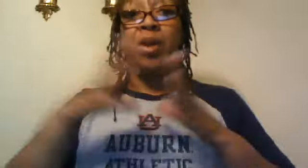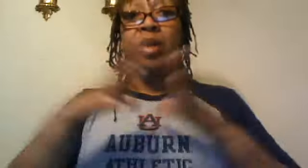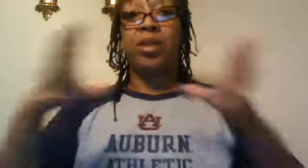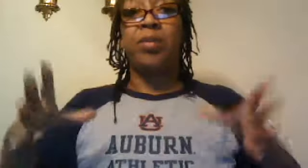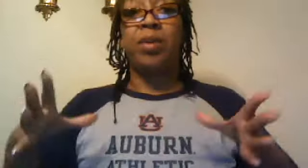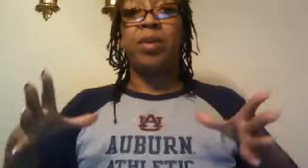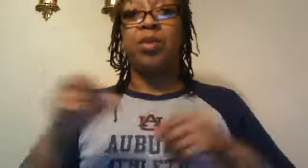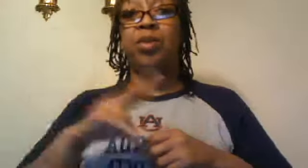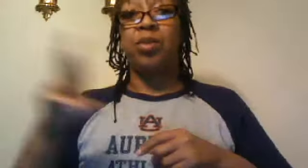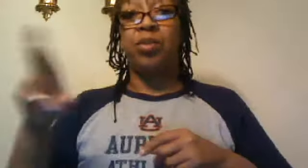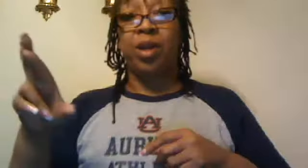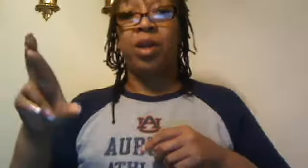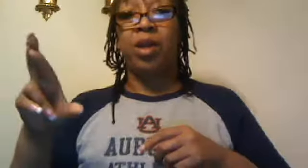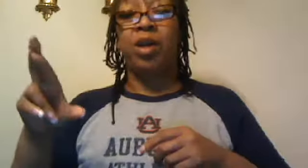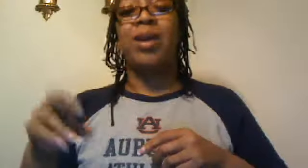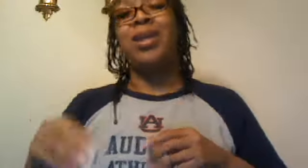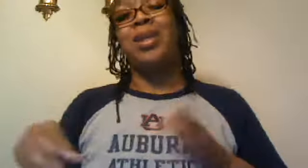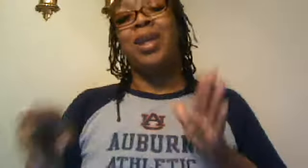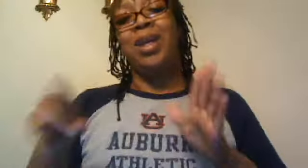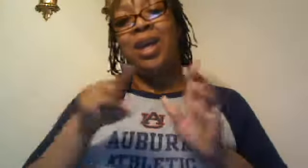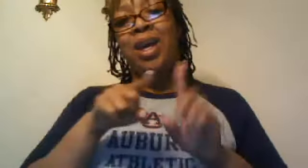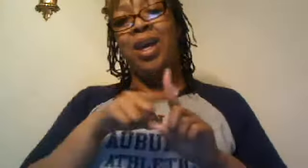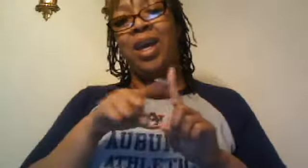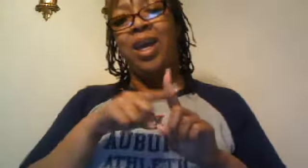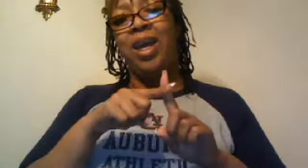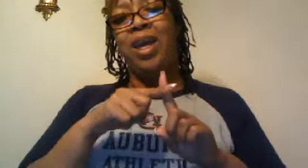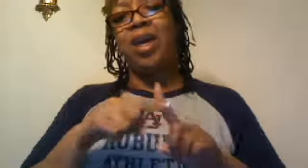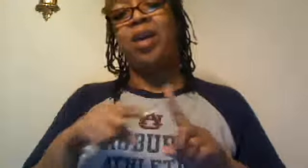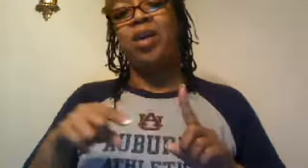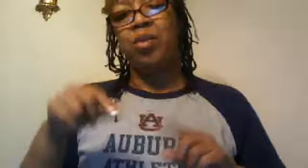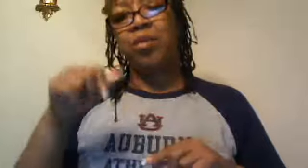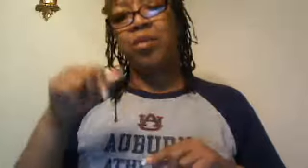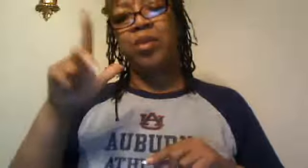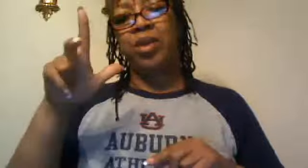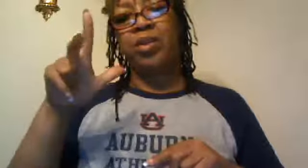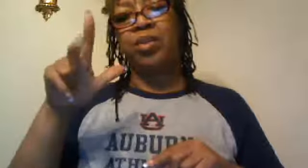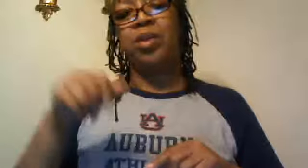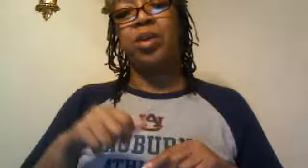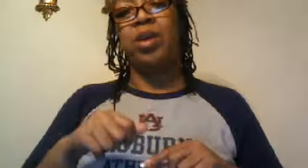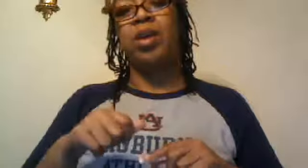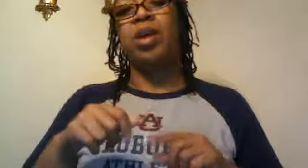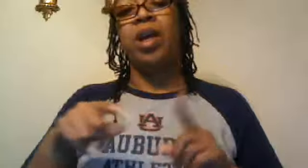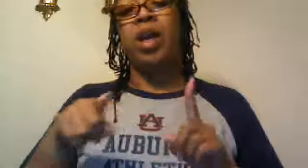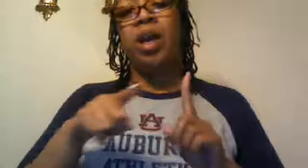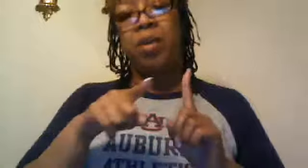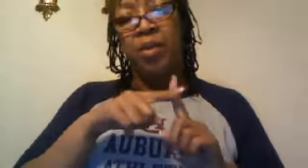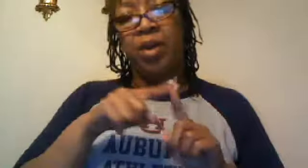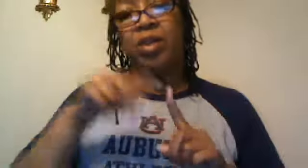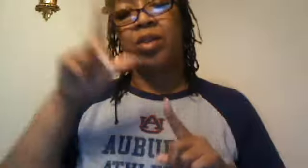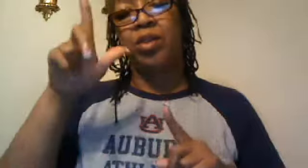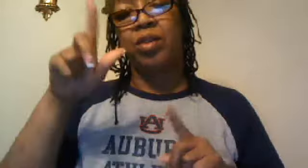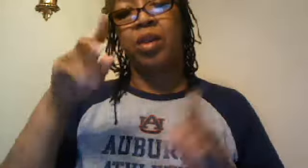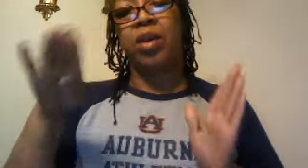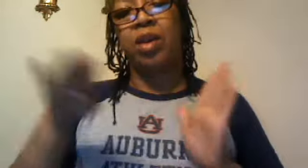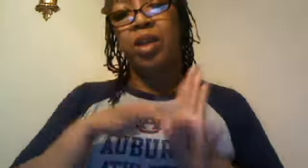So if I add +3 to -3, I will get 0. So in general, if I have any number, if